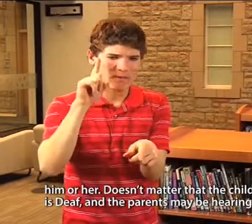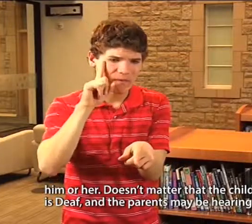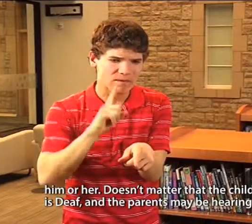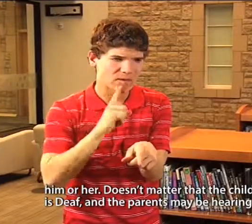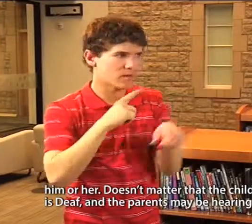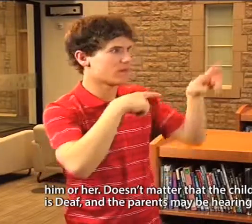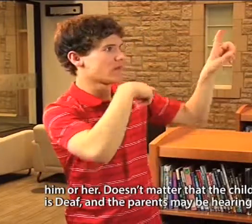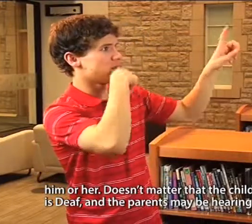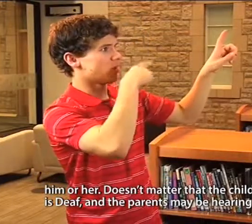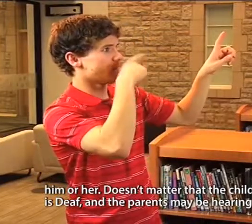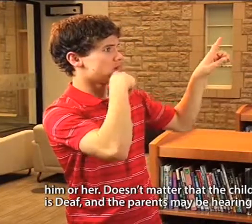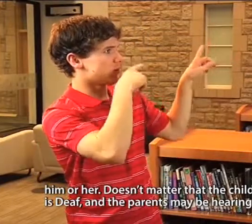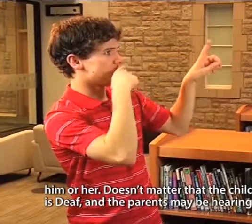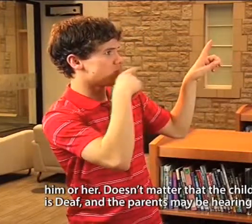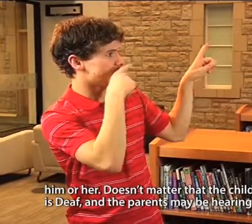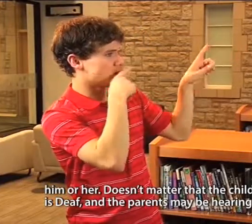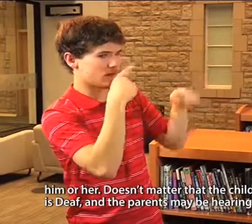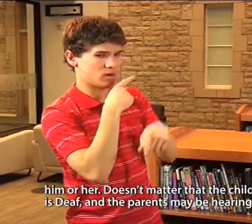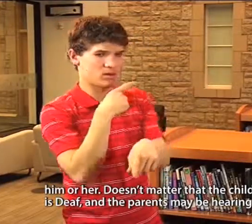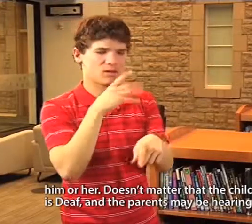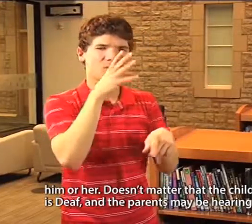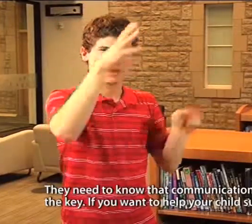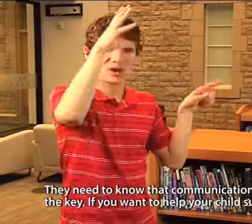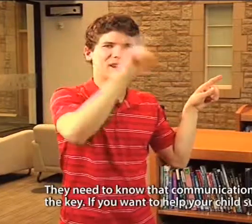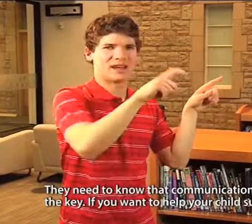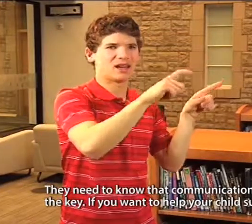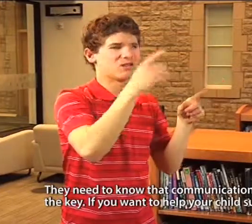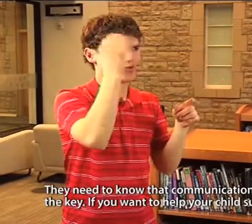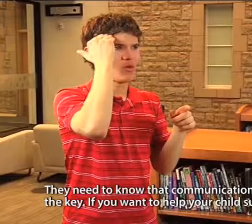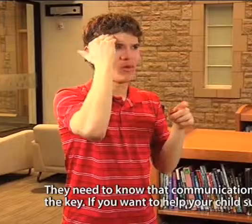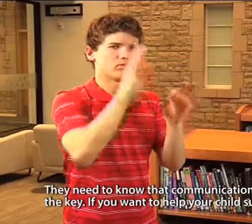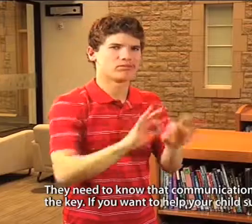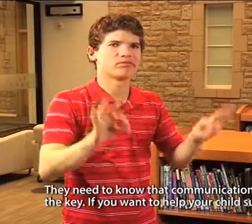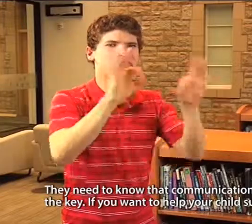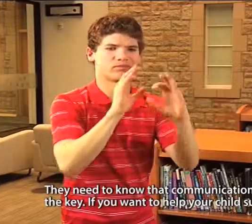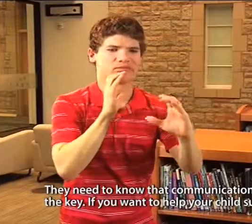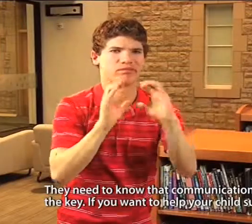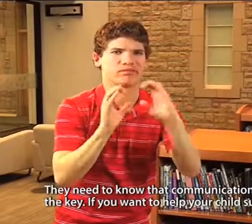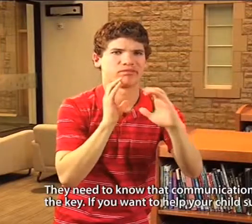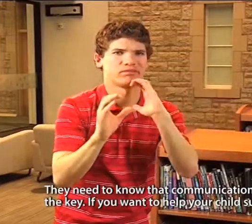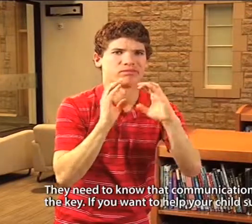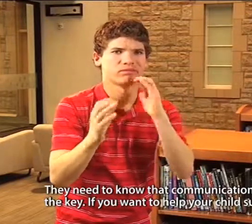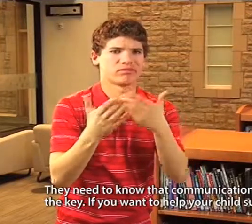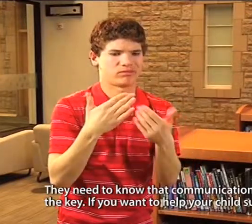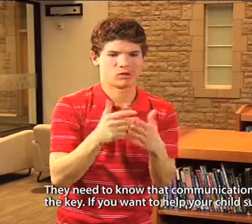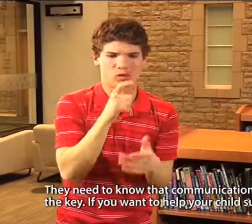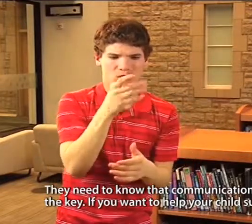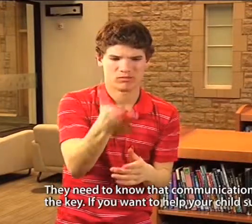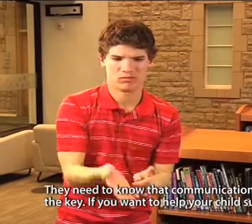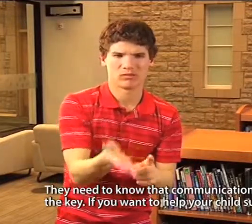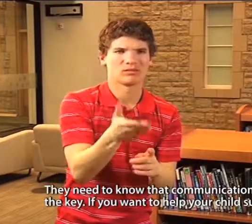matter that the child's deaf and the parents may be hearing. They need to know that communication is still the key.